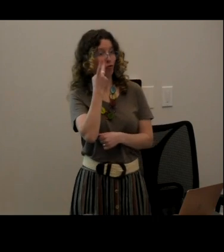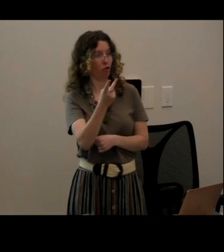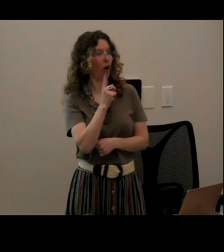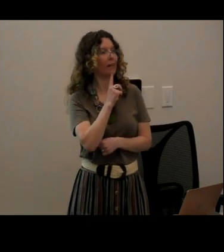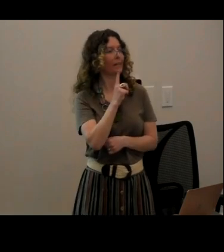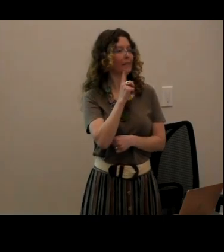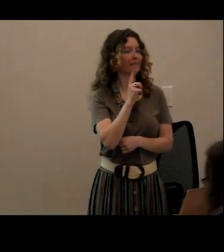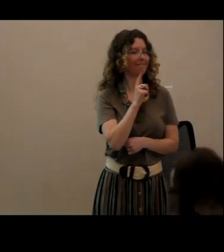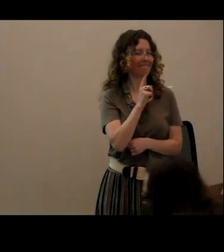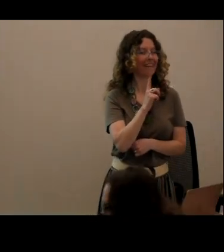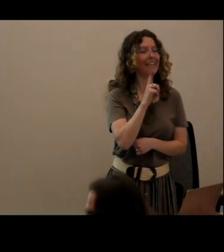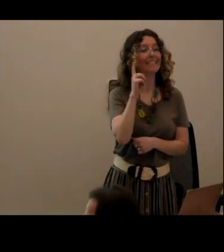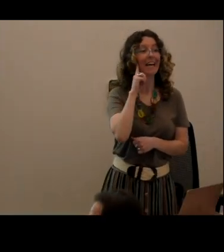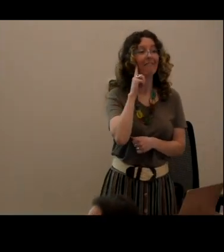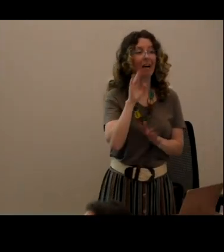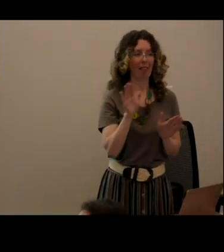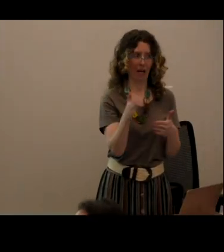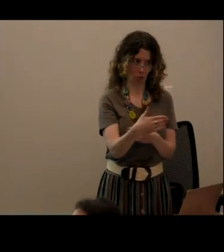Okay, so we just saw